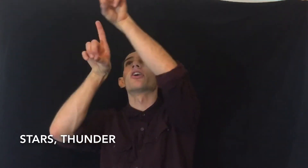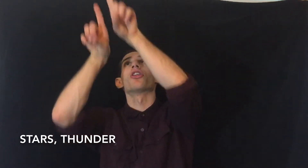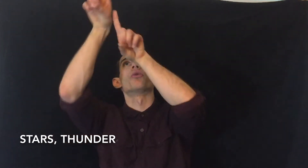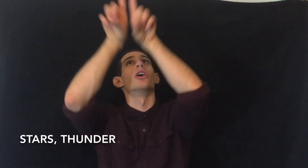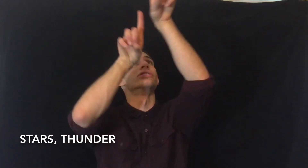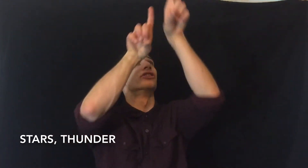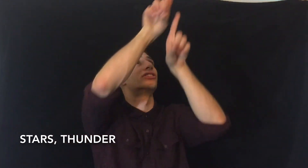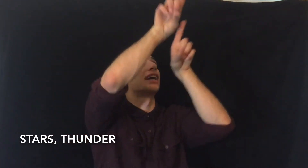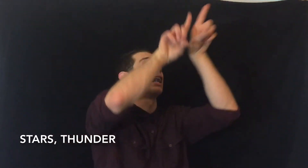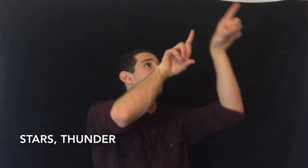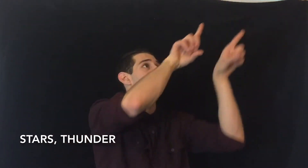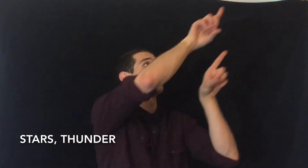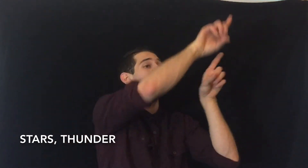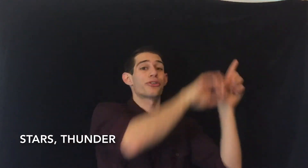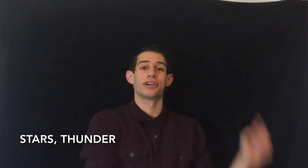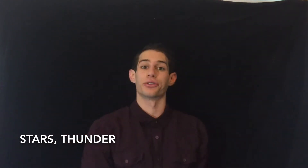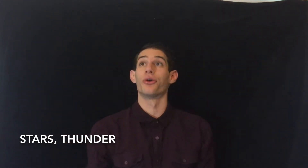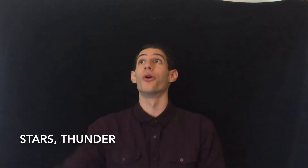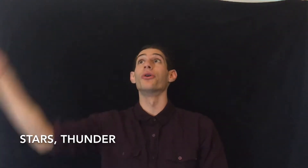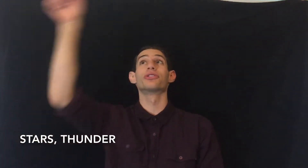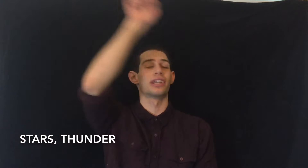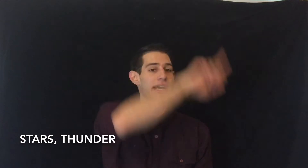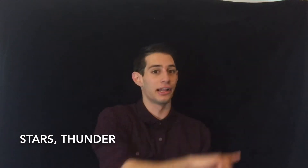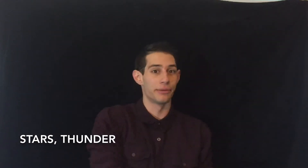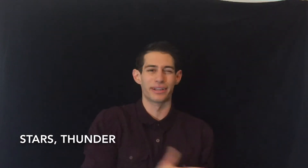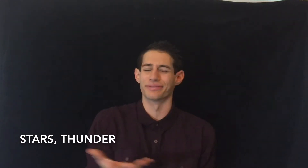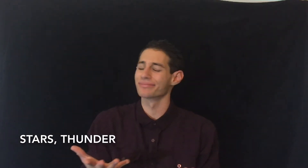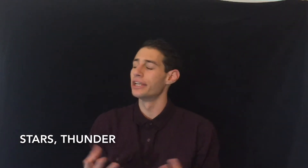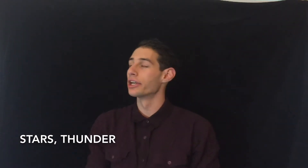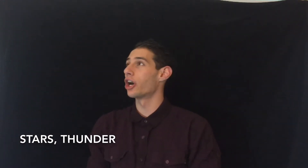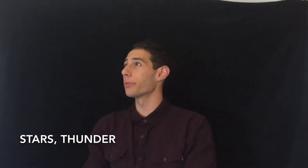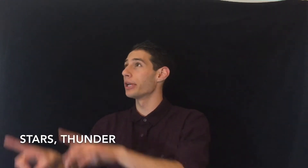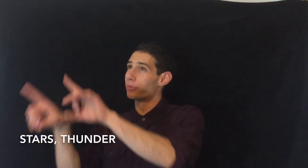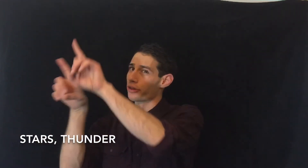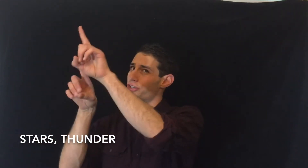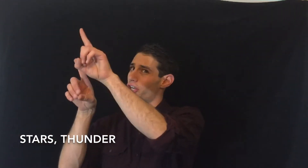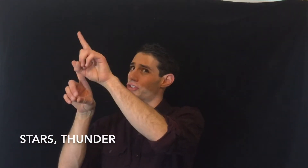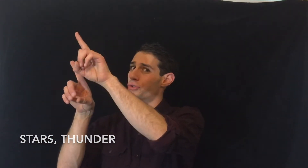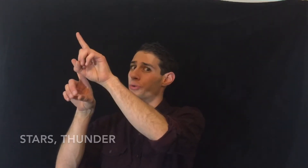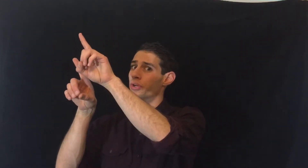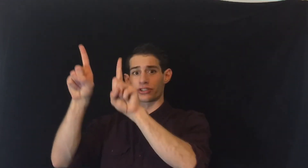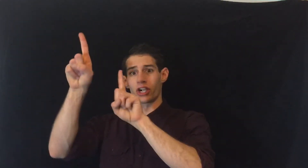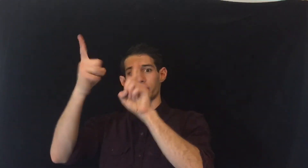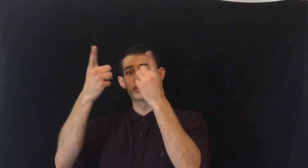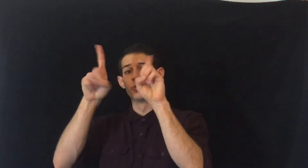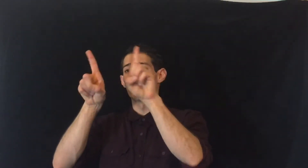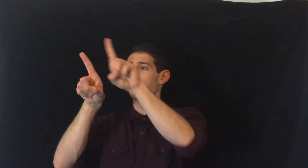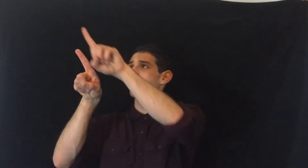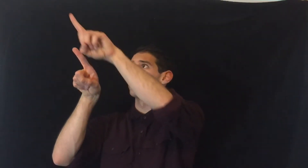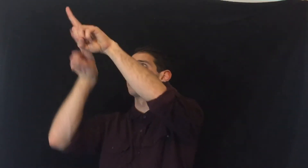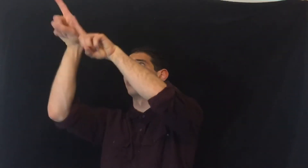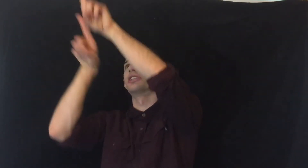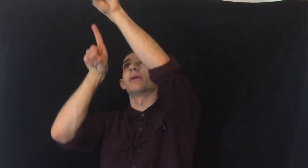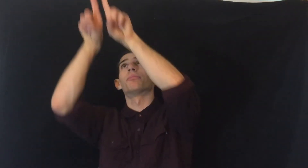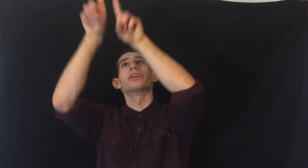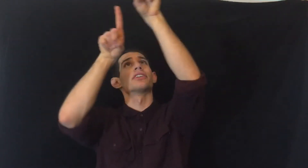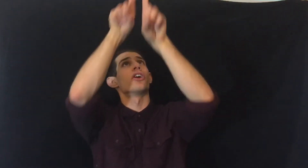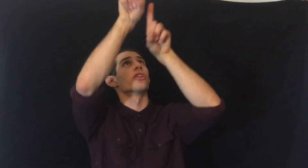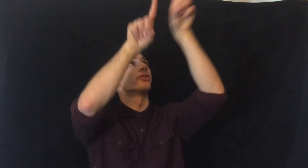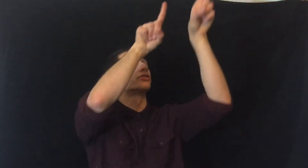all the ones in the sky. We're going to go across the whole skyline because God made more than just 2. Stars, 2 pointer fingers, point up, point at all the little